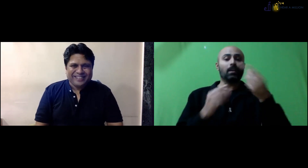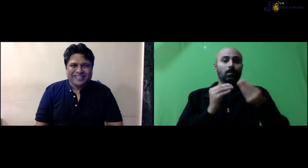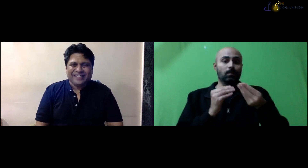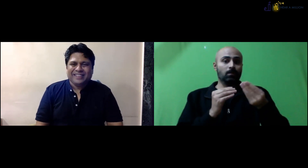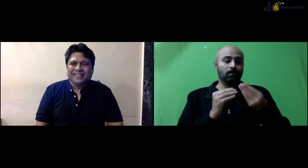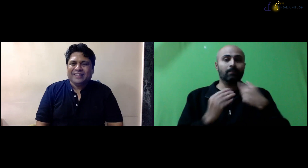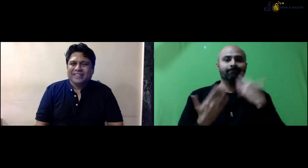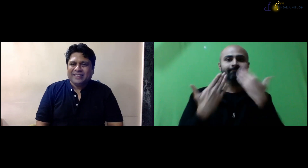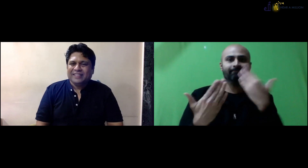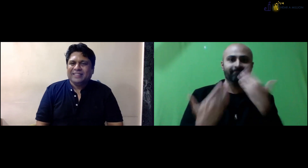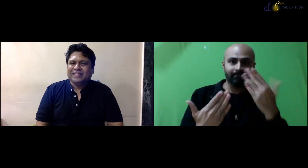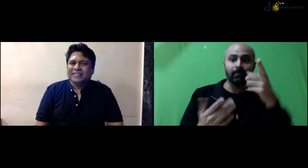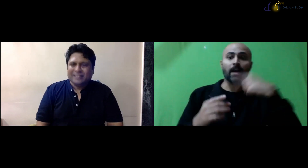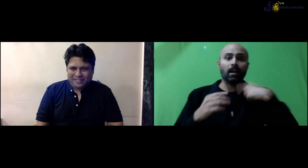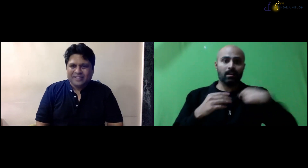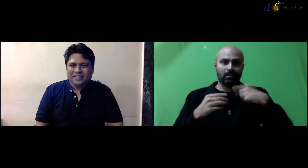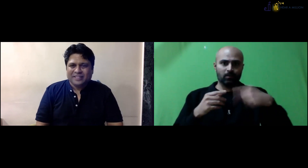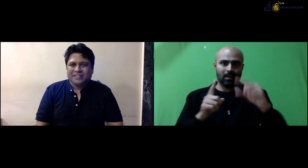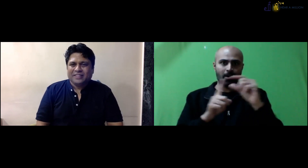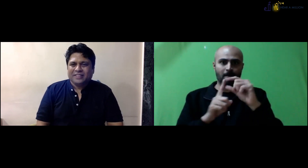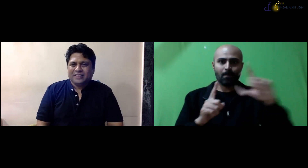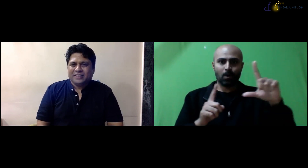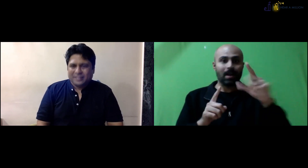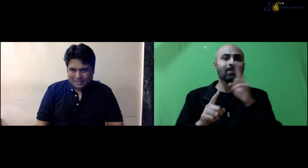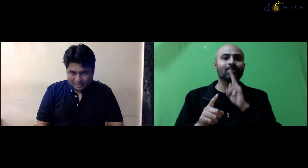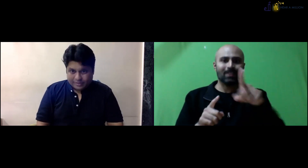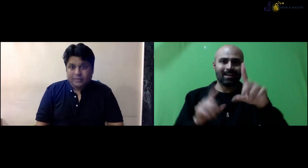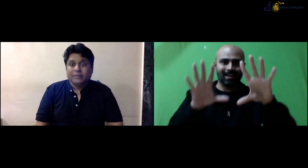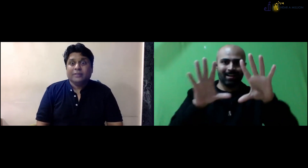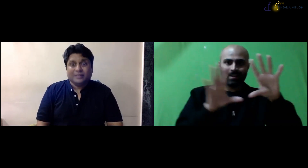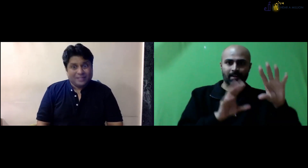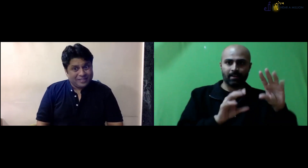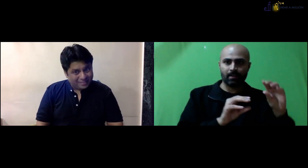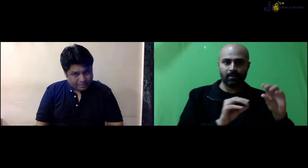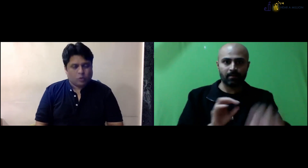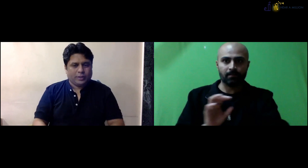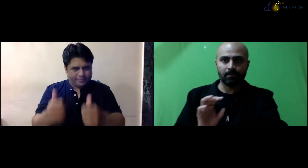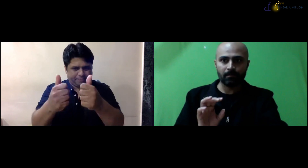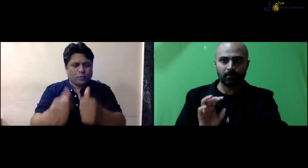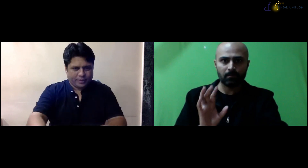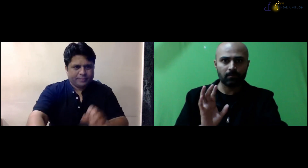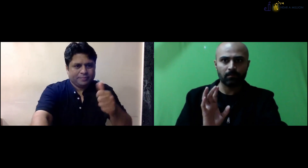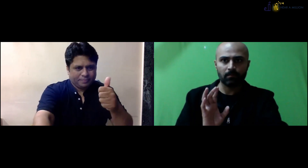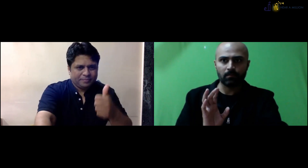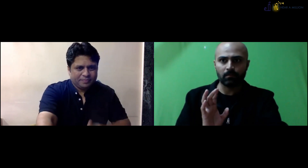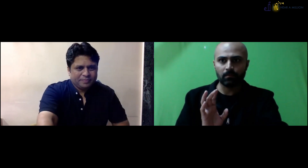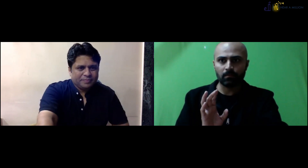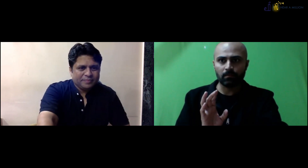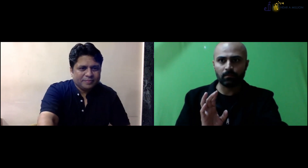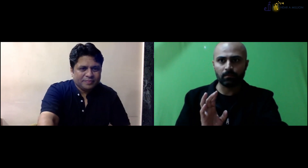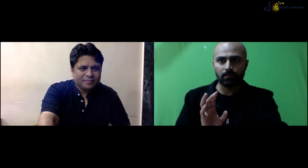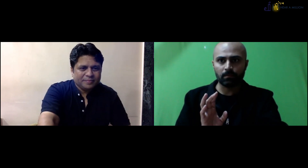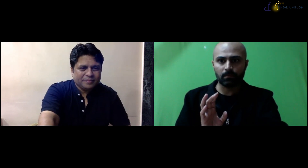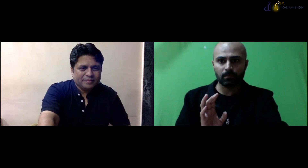I do believe the same thing. So I would like to thank you for presenting here. Now we'll have a poll question. We can